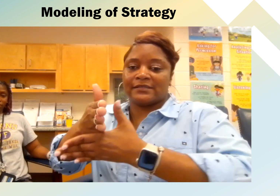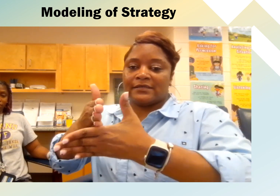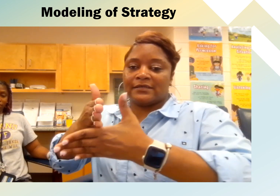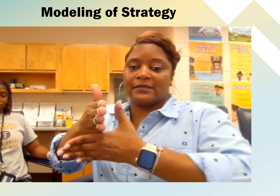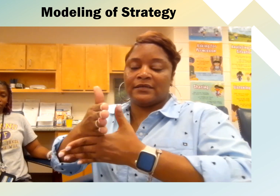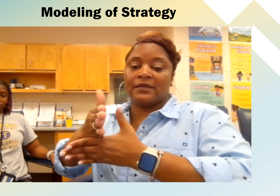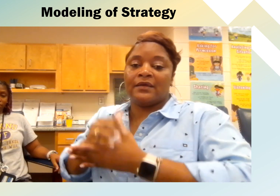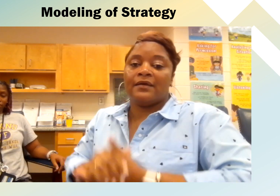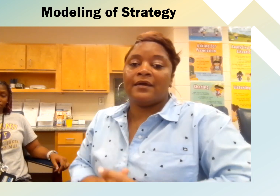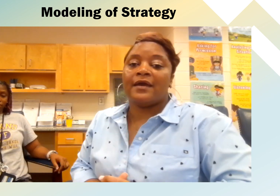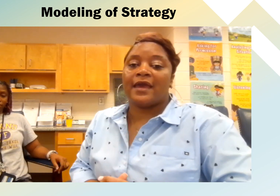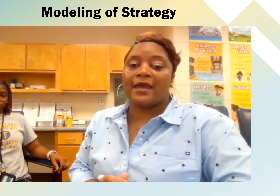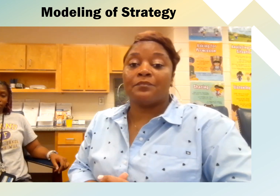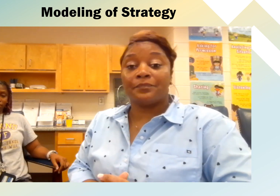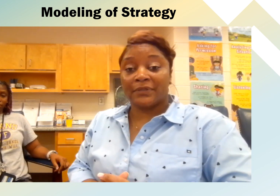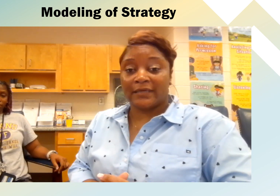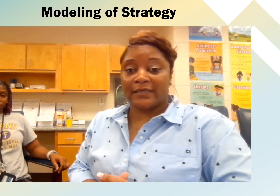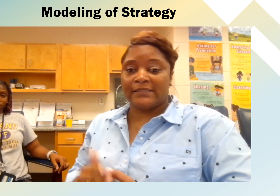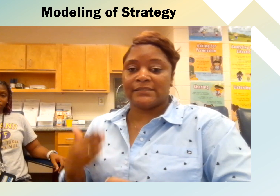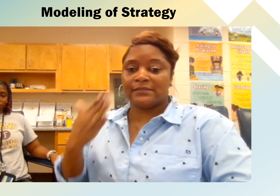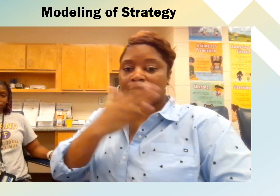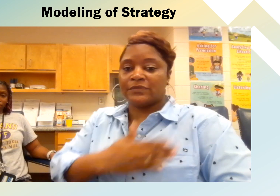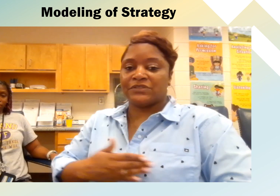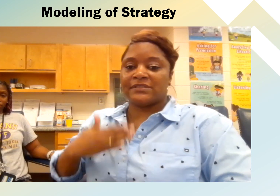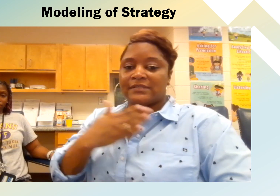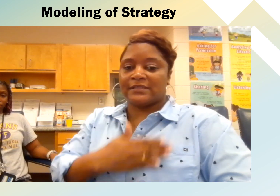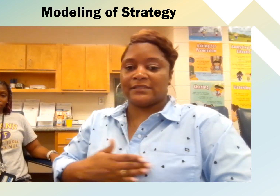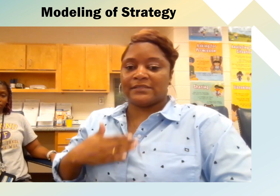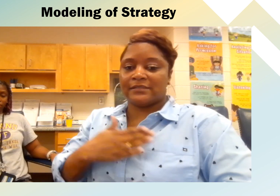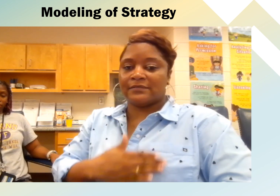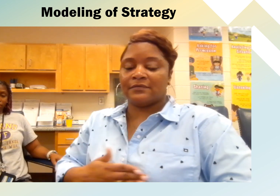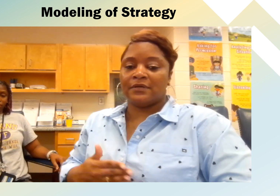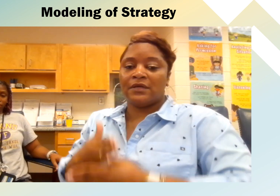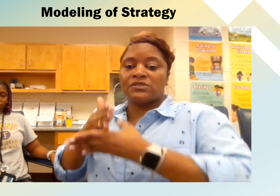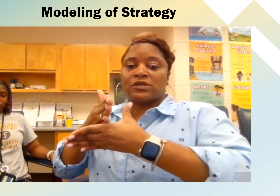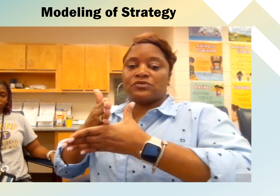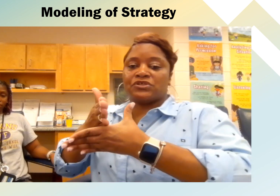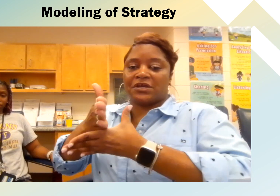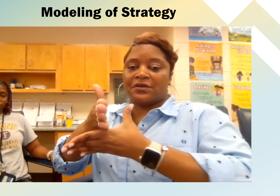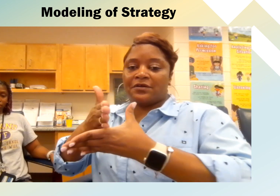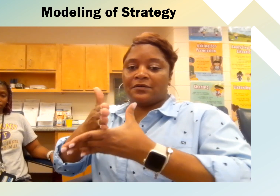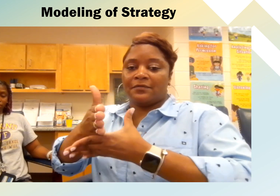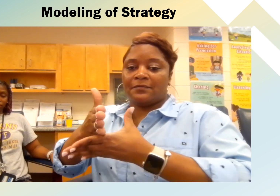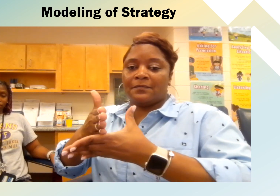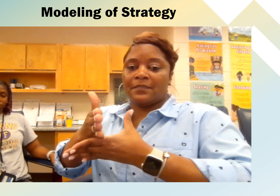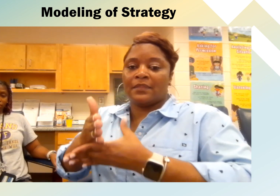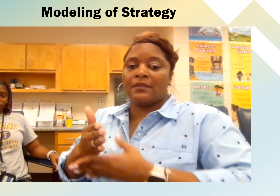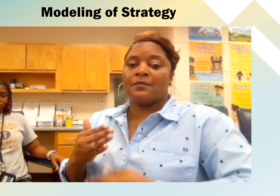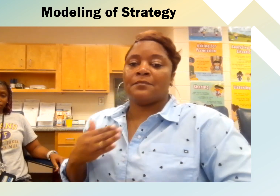this, and please, which is this. So share,